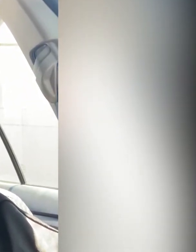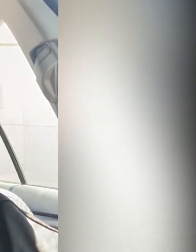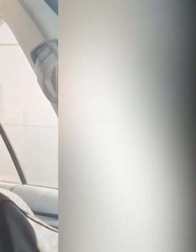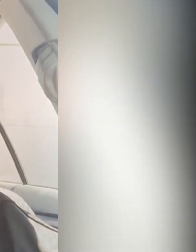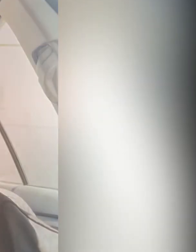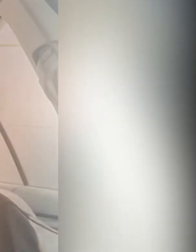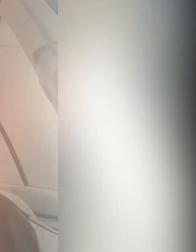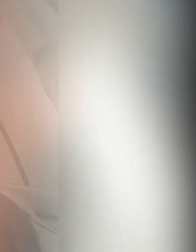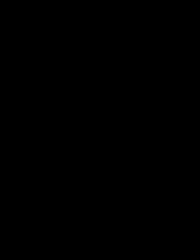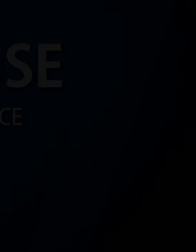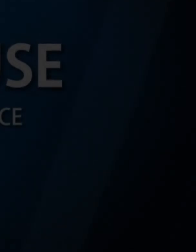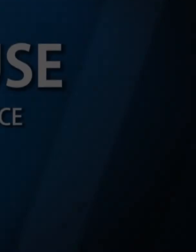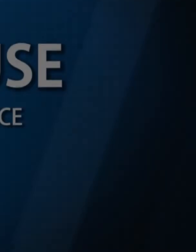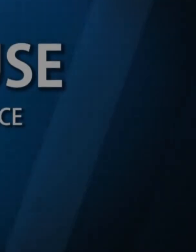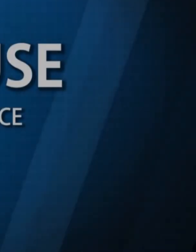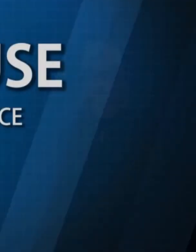GNews signing off.